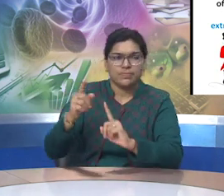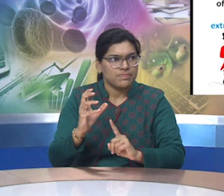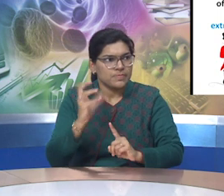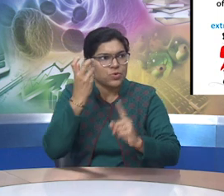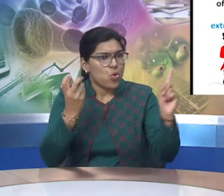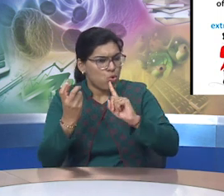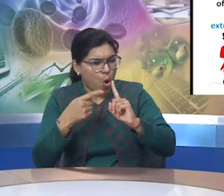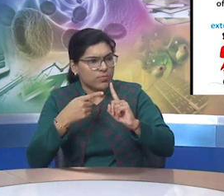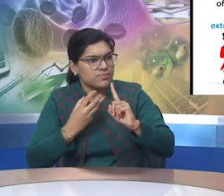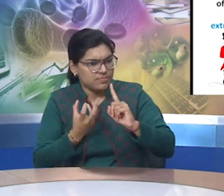Who are you?"